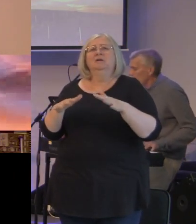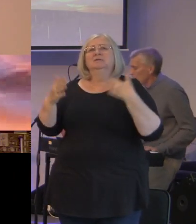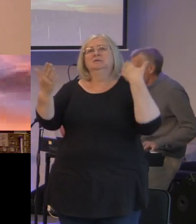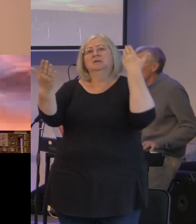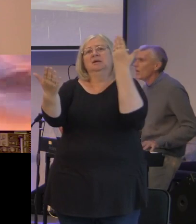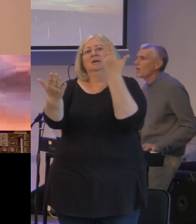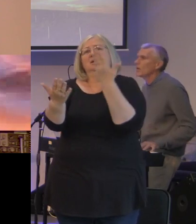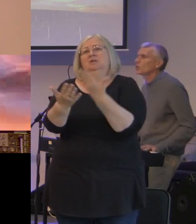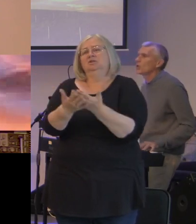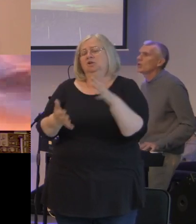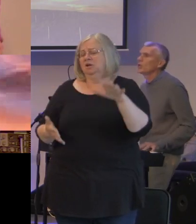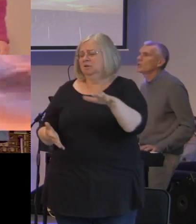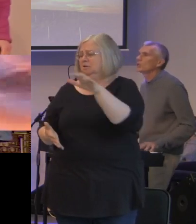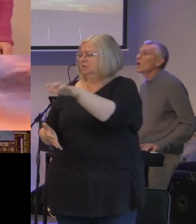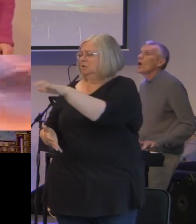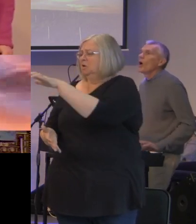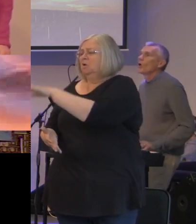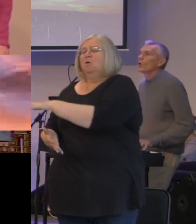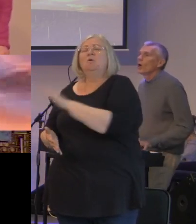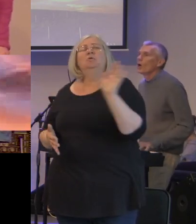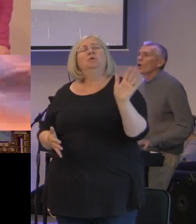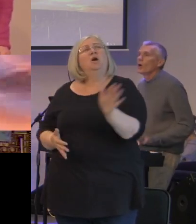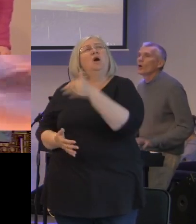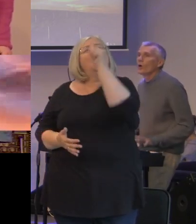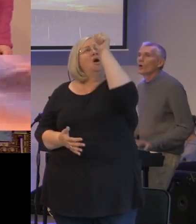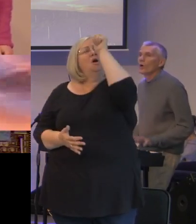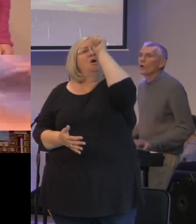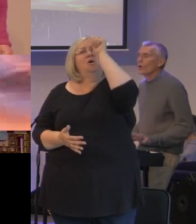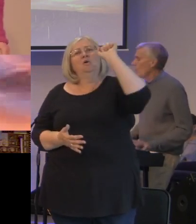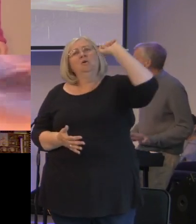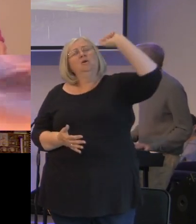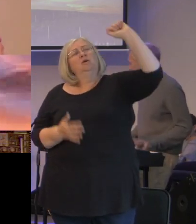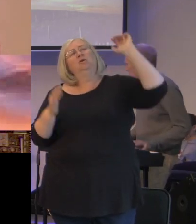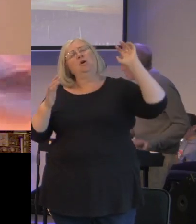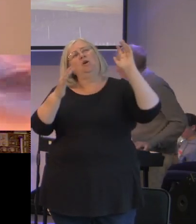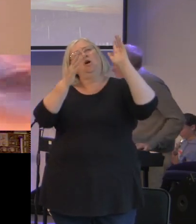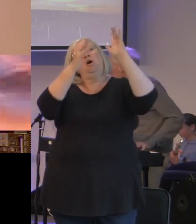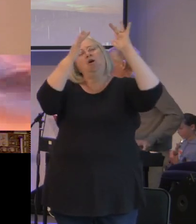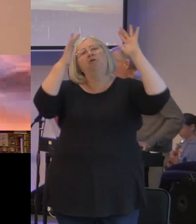love, till nations all know.